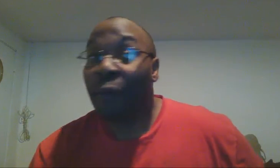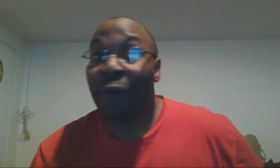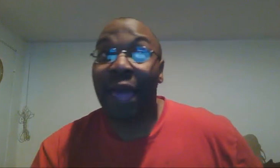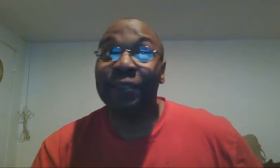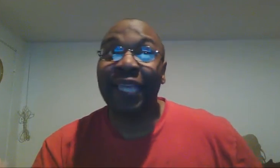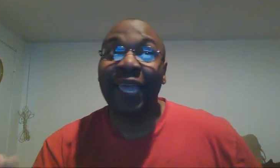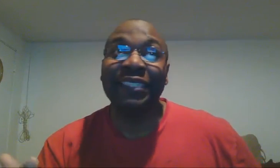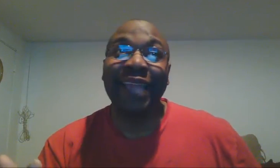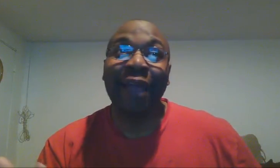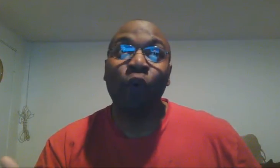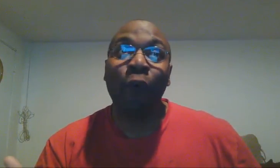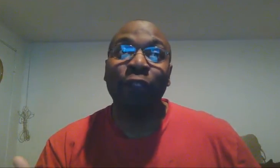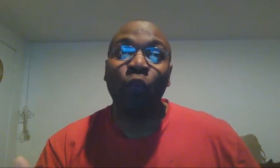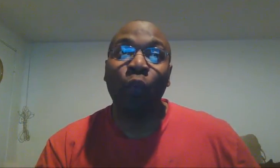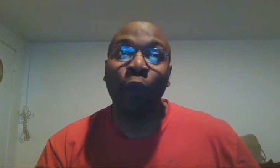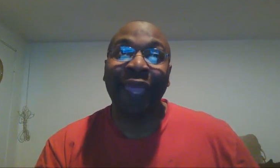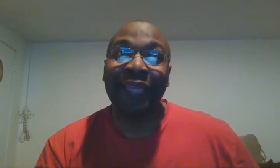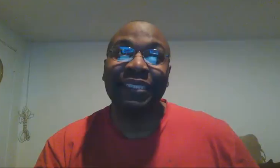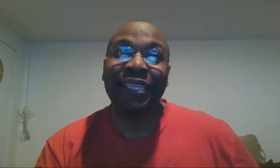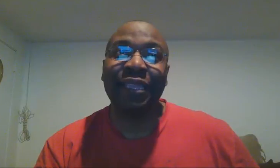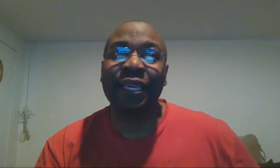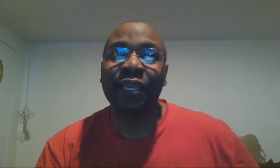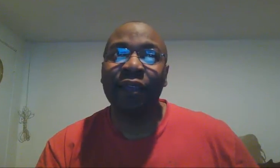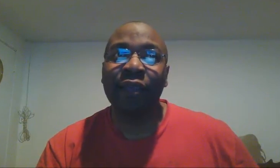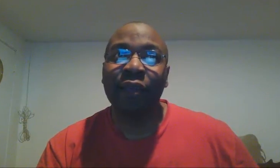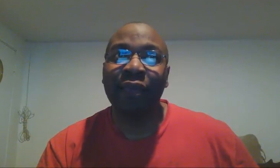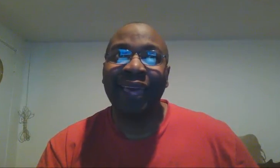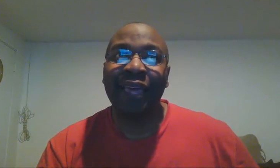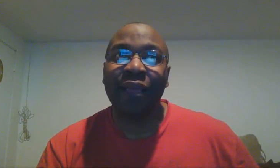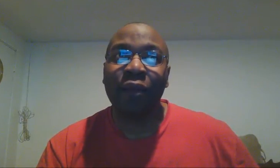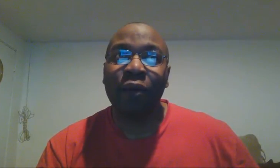perhaps it is not going to work instantly.